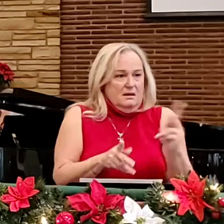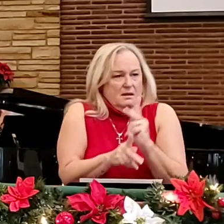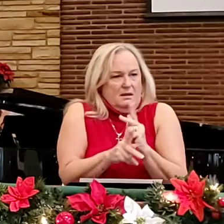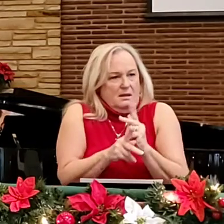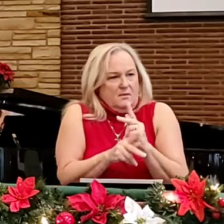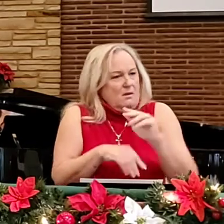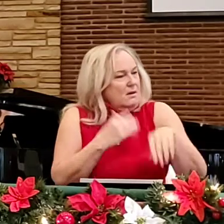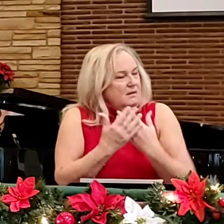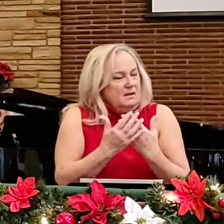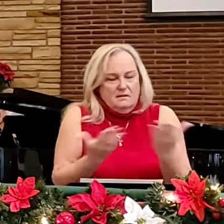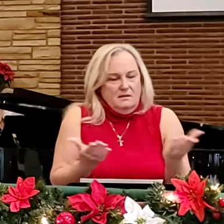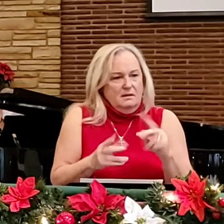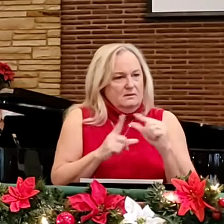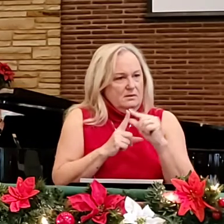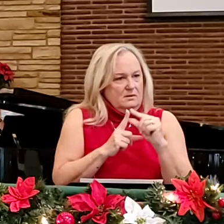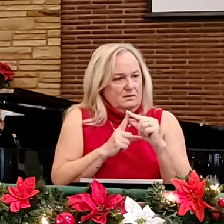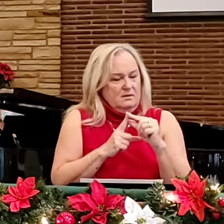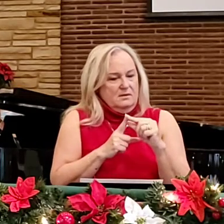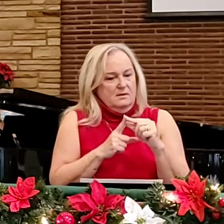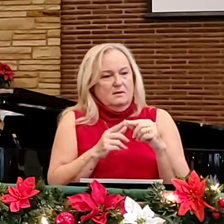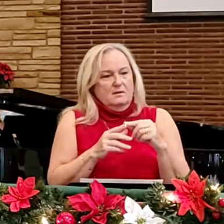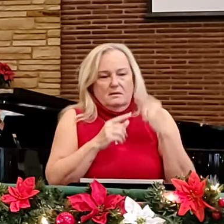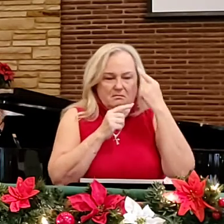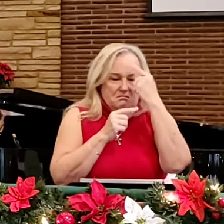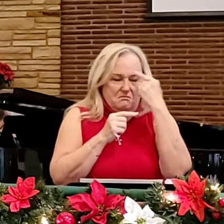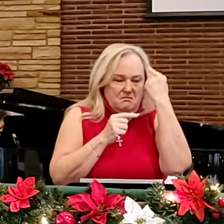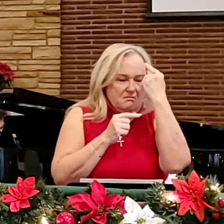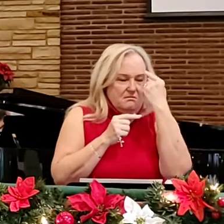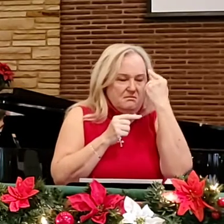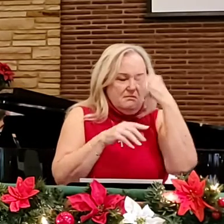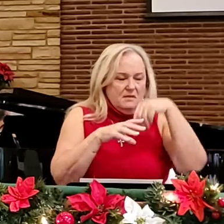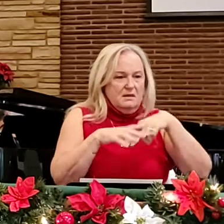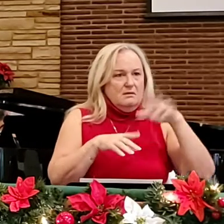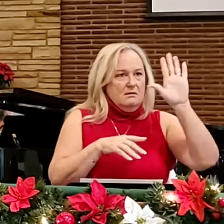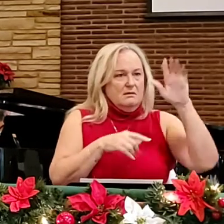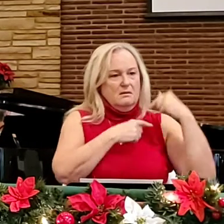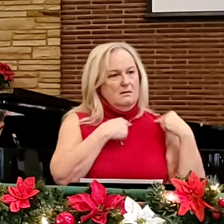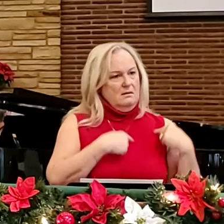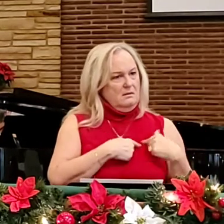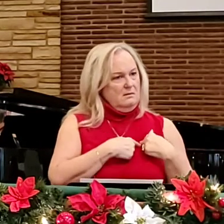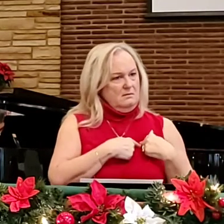things, all these words, and pondered them in her heart.